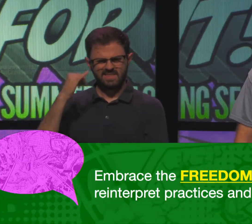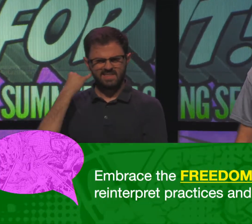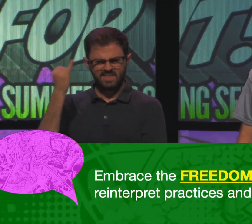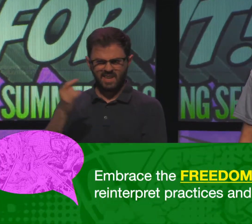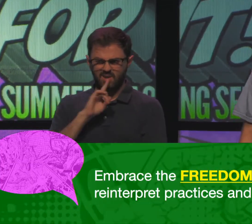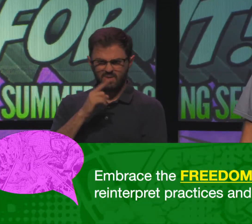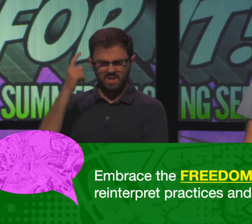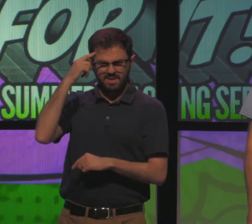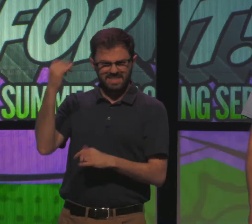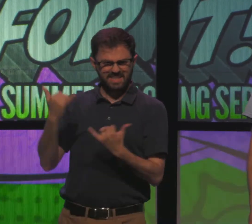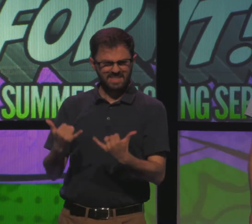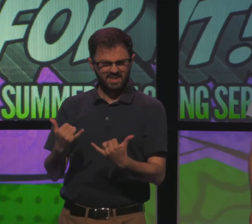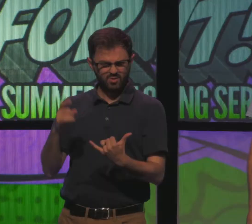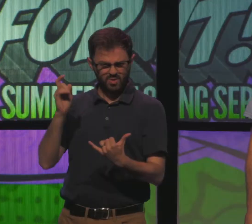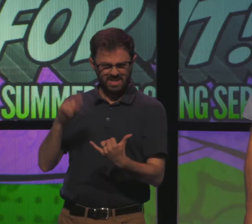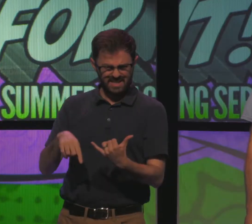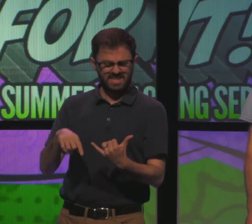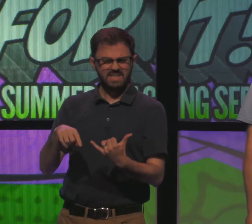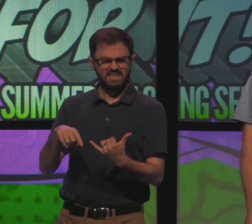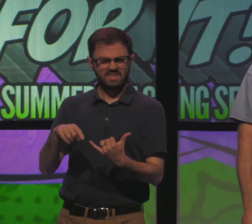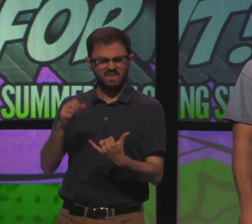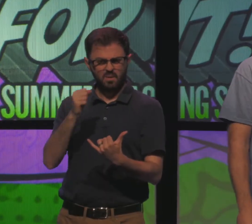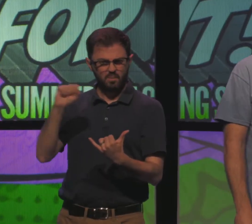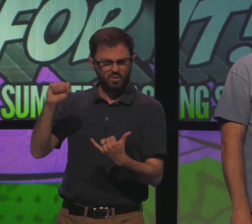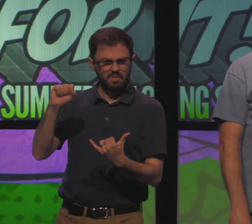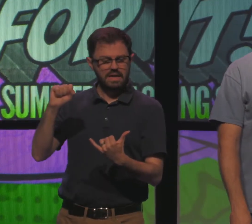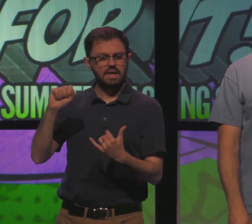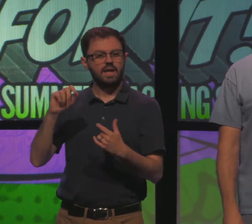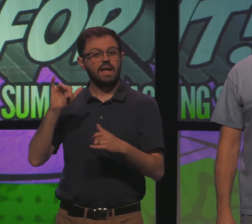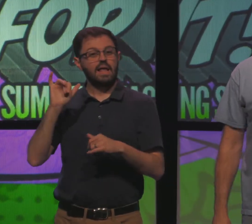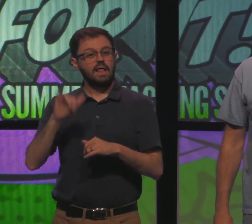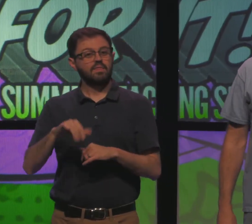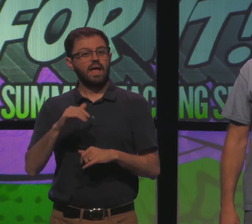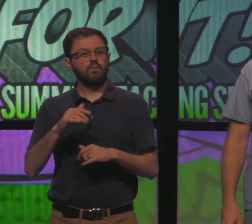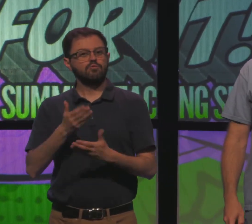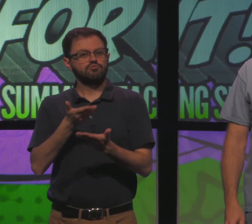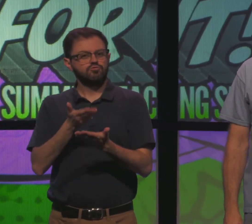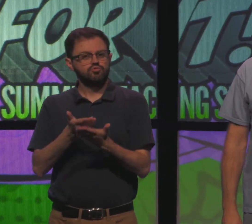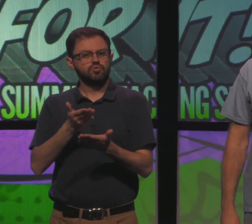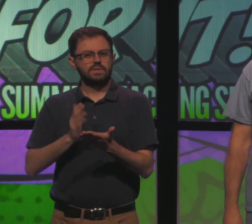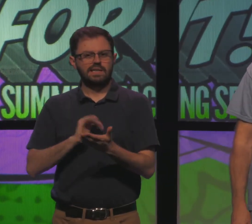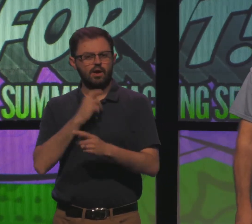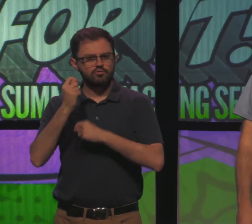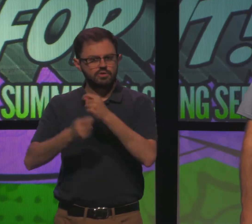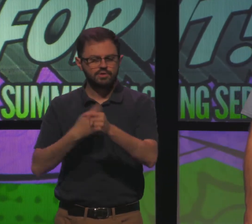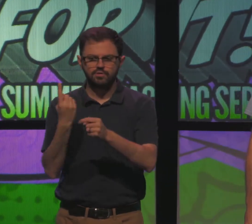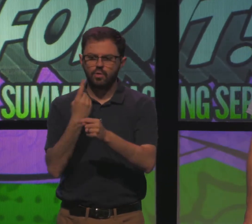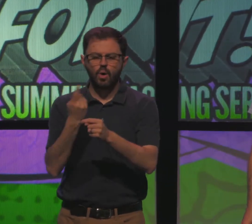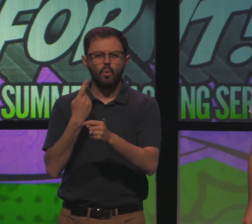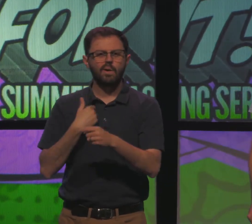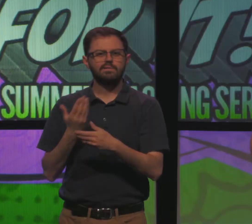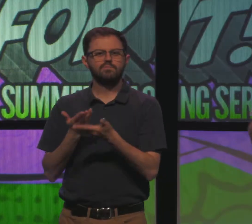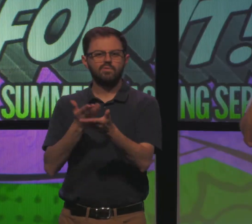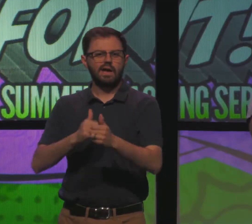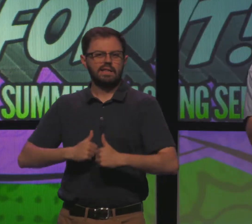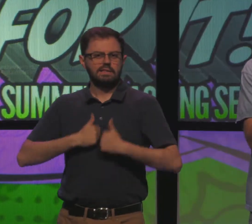need a movement? And this will ensure that your traditions remain life-giving and relevant. And here's the beauty about